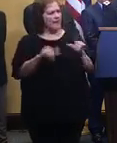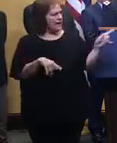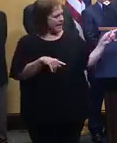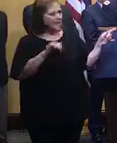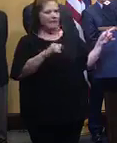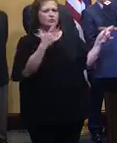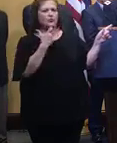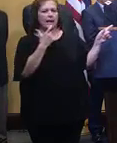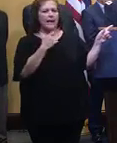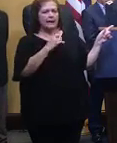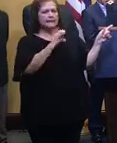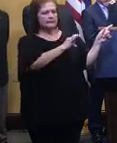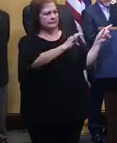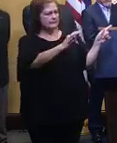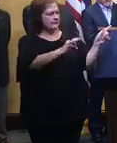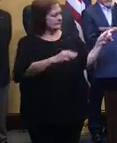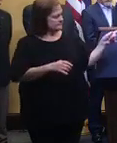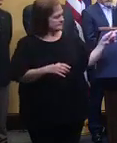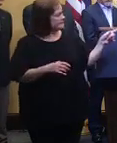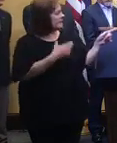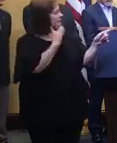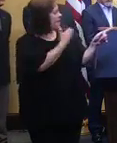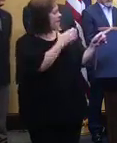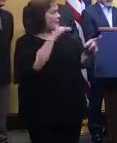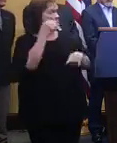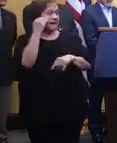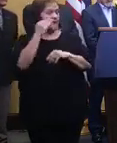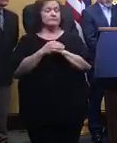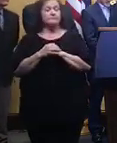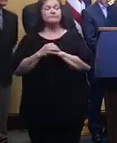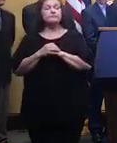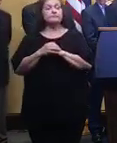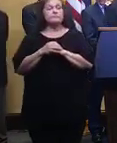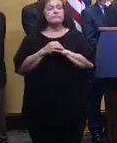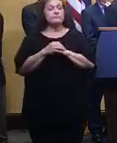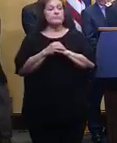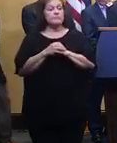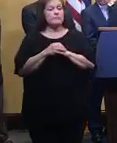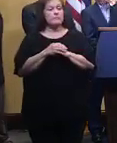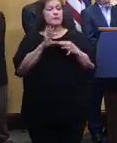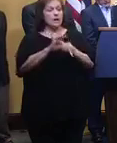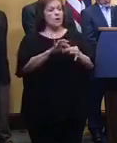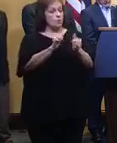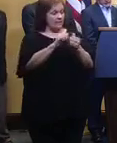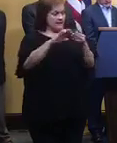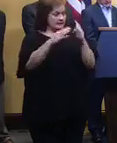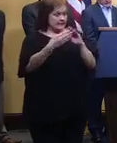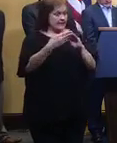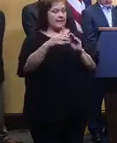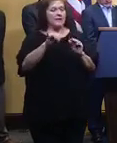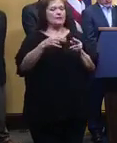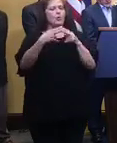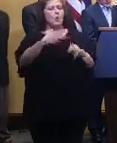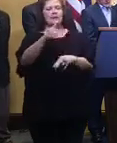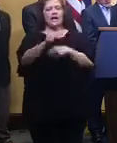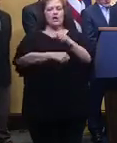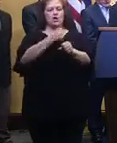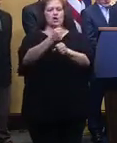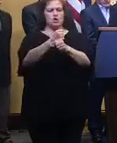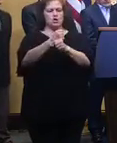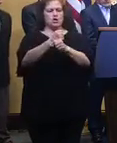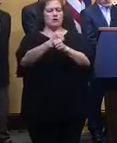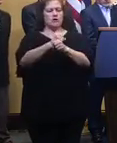red. So thank you, Mayor. So in conjunction with the city, they are designed to a 10-year storm criteria, which